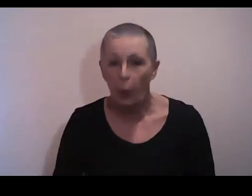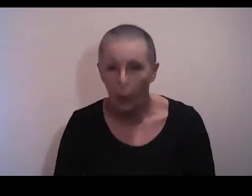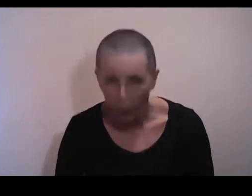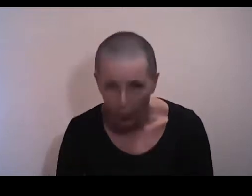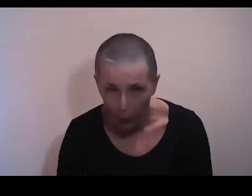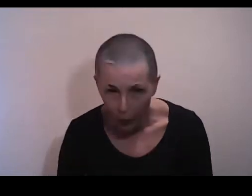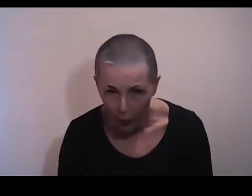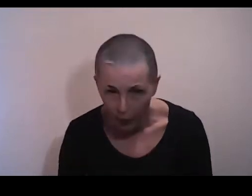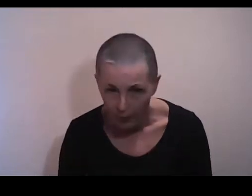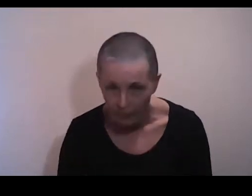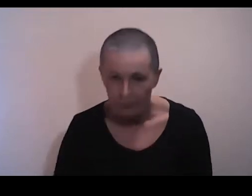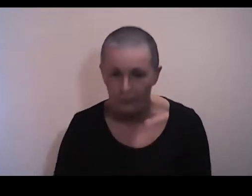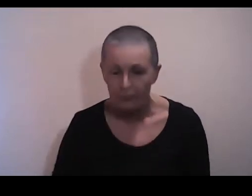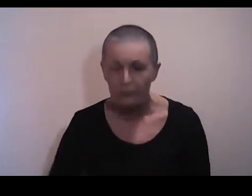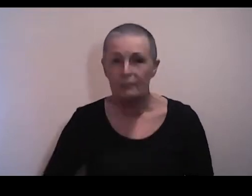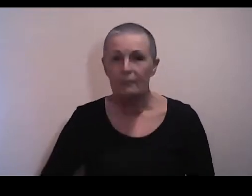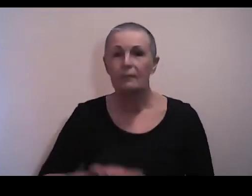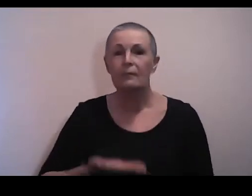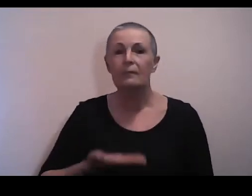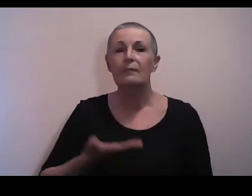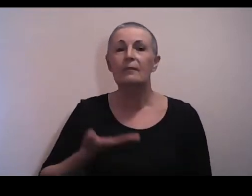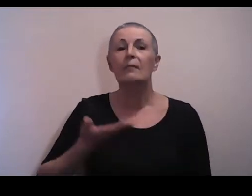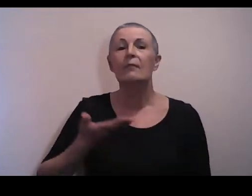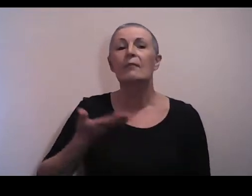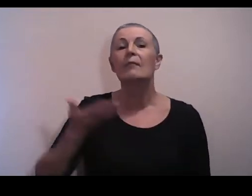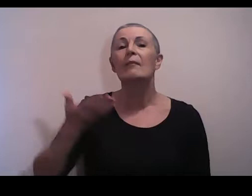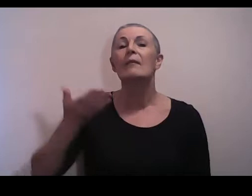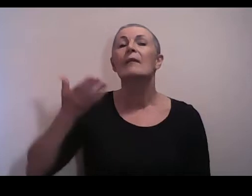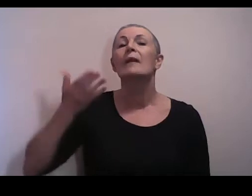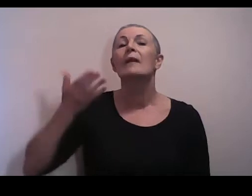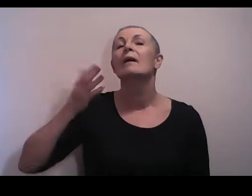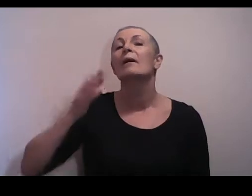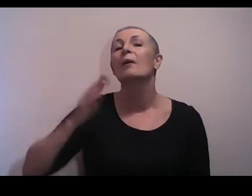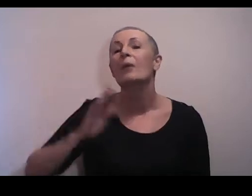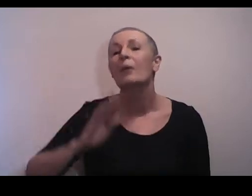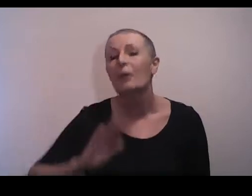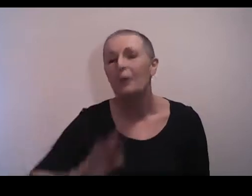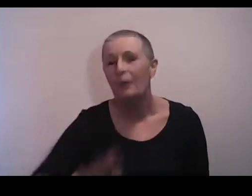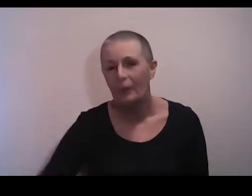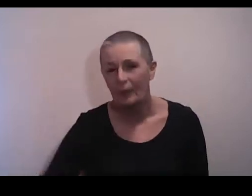But then let your breath become natural.